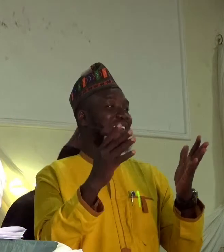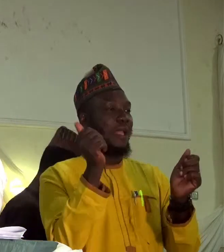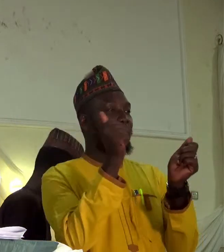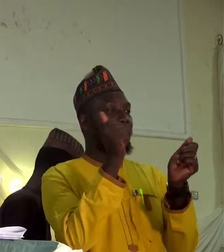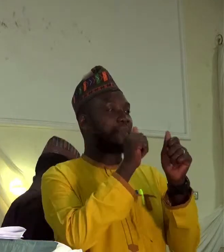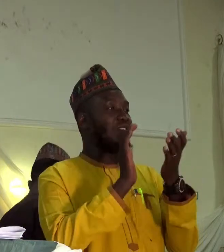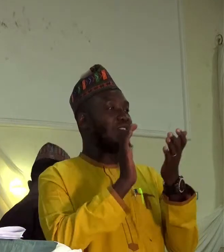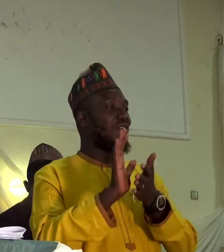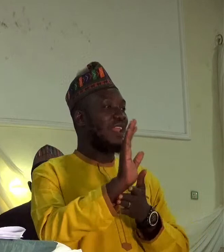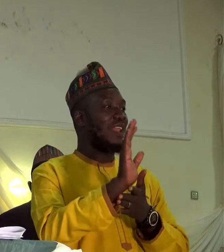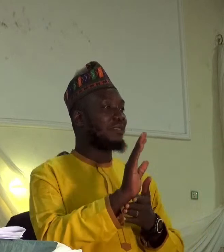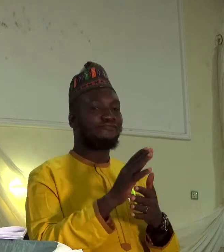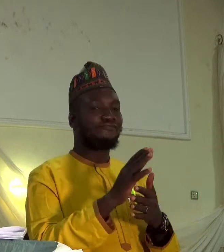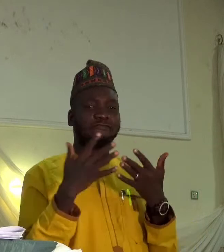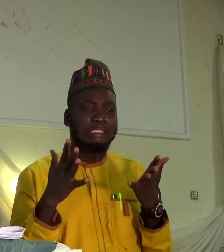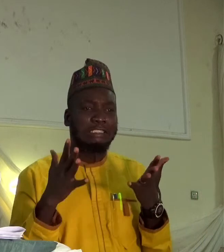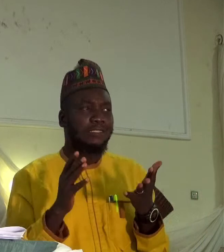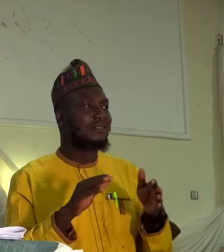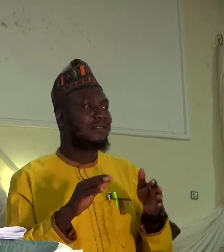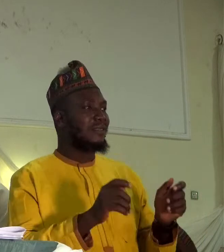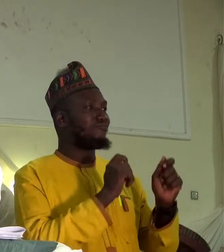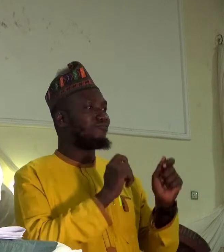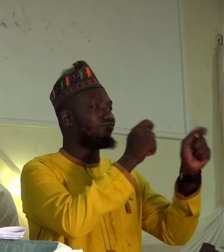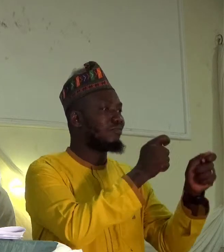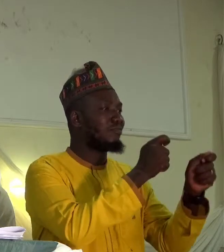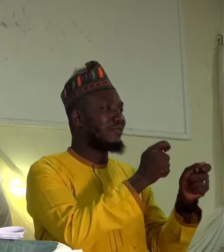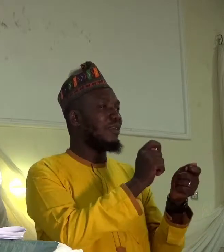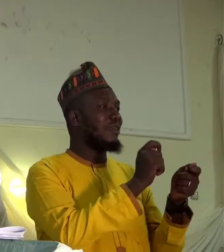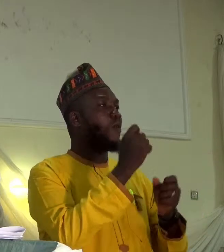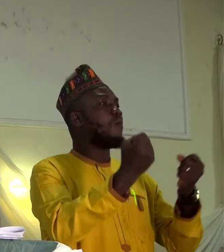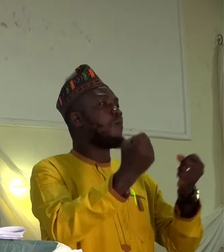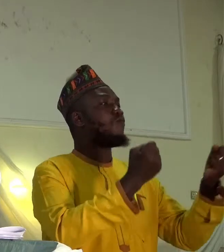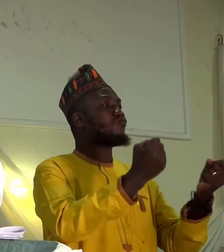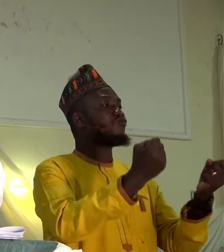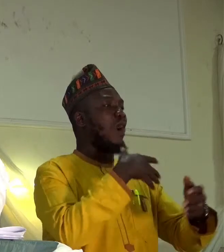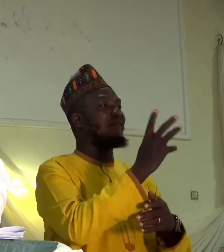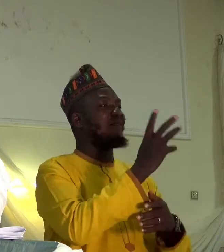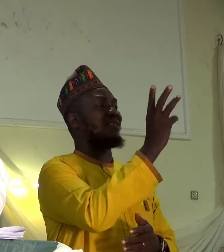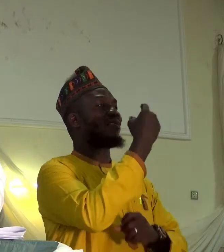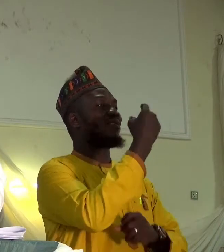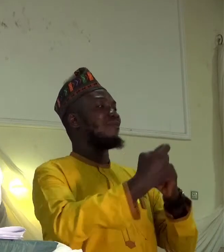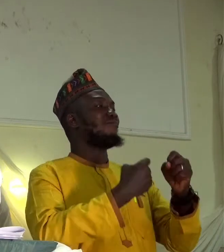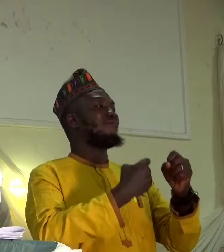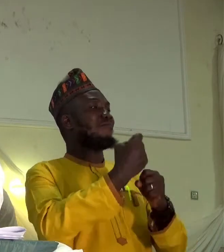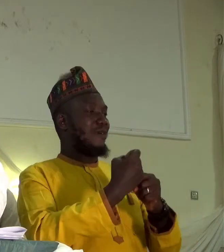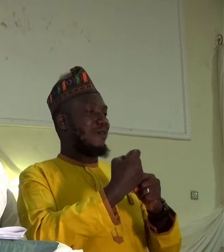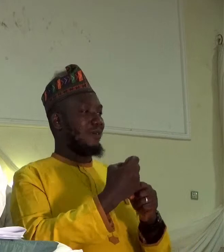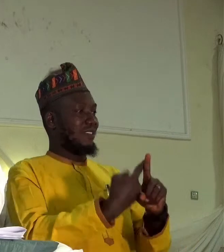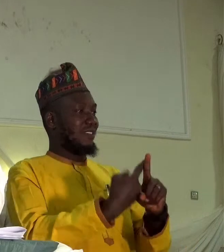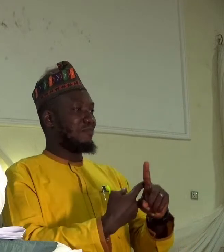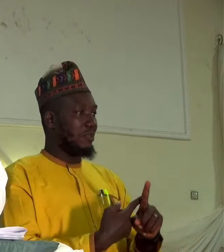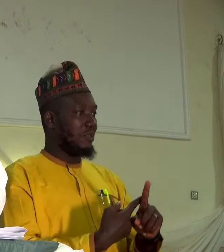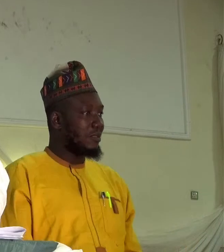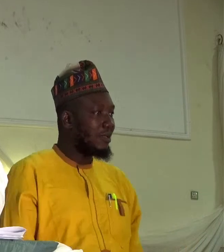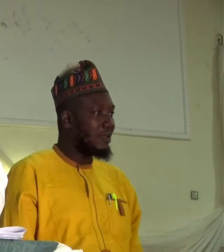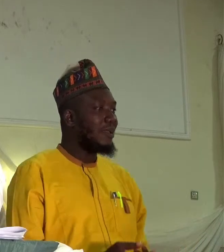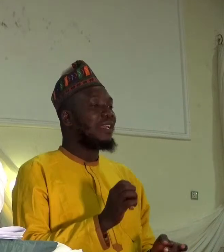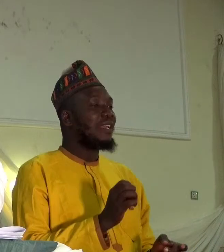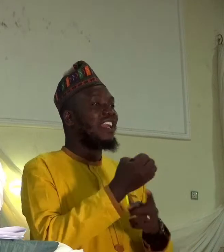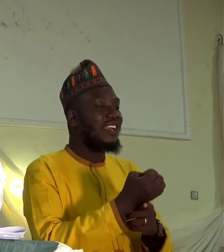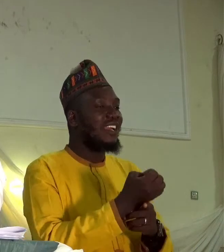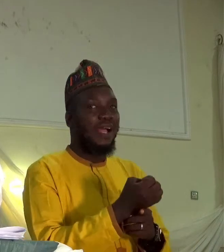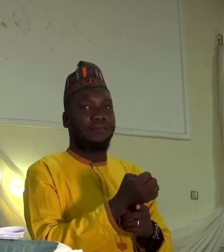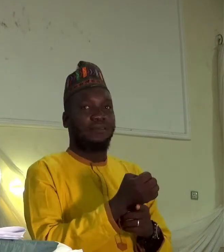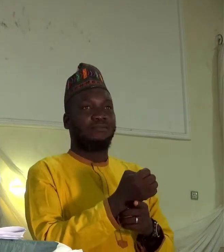fun oloko ngba na after 6 months oba ti se abodun kan inu ko gba first waji b2 ye ri beto abi ko gba